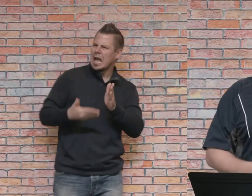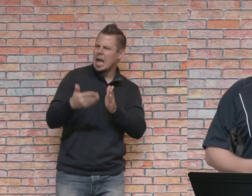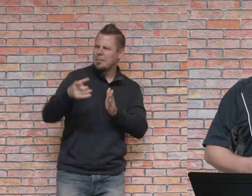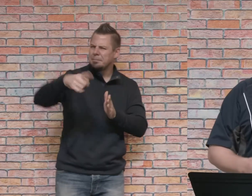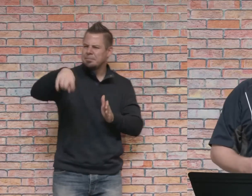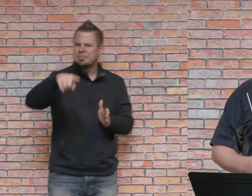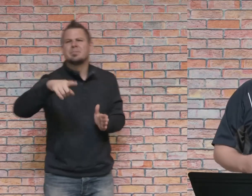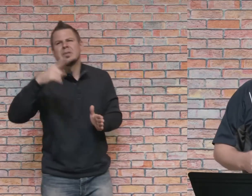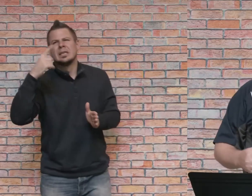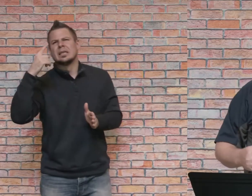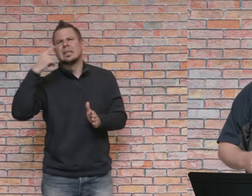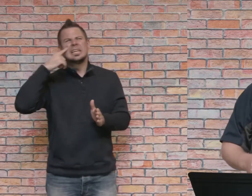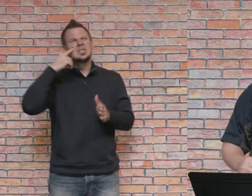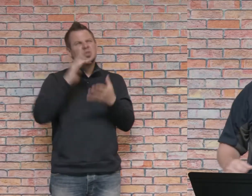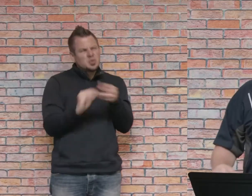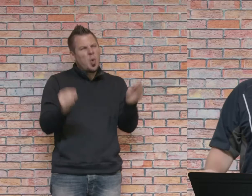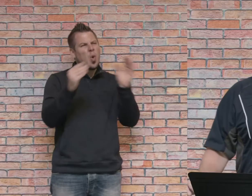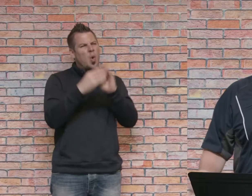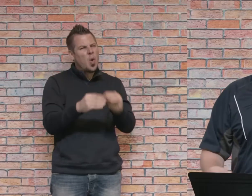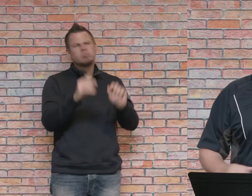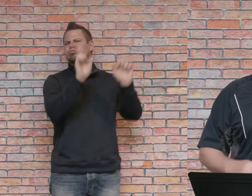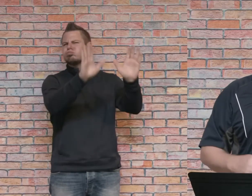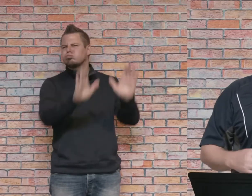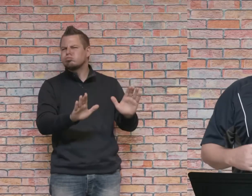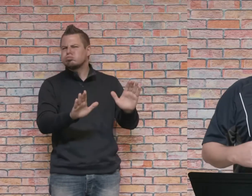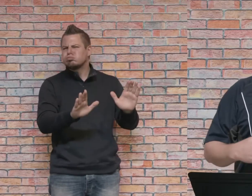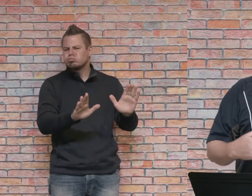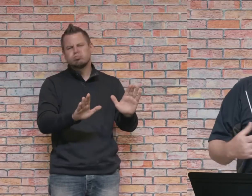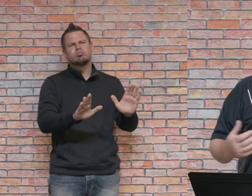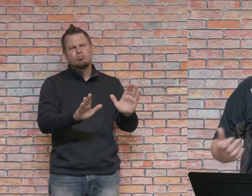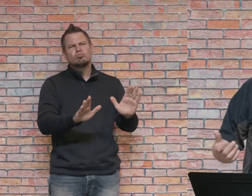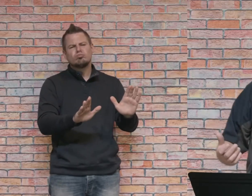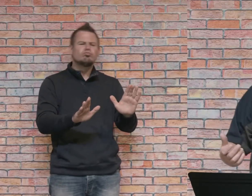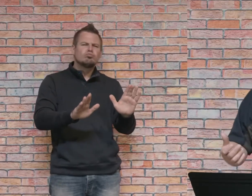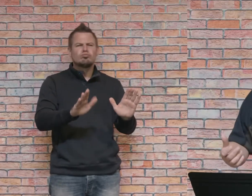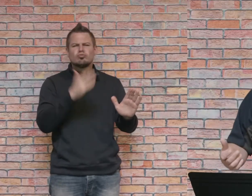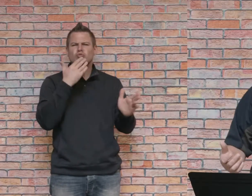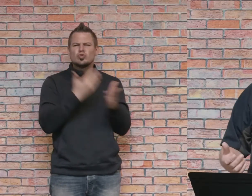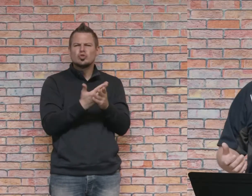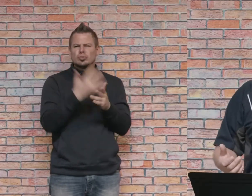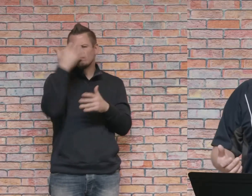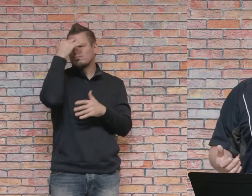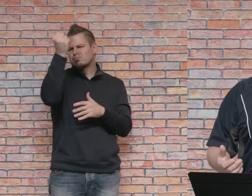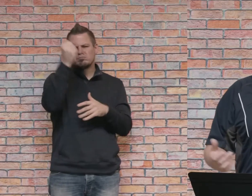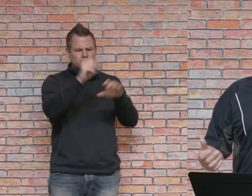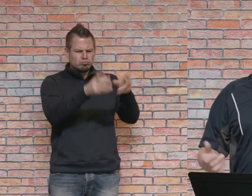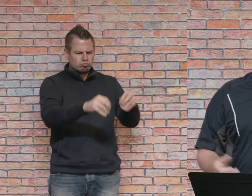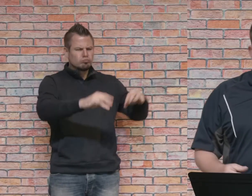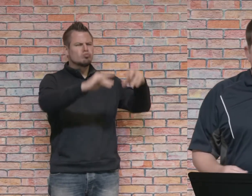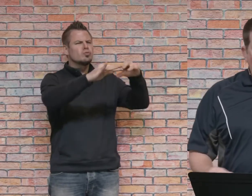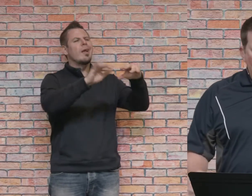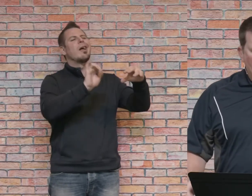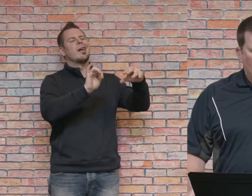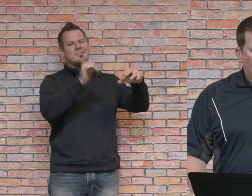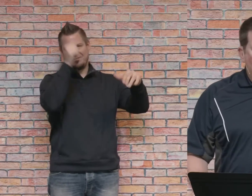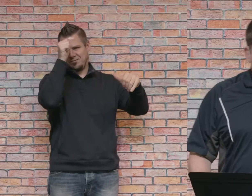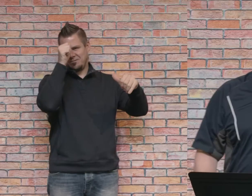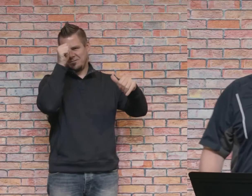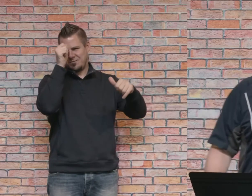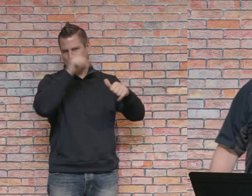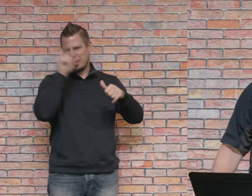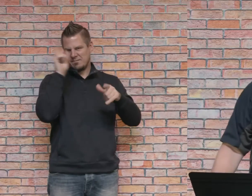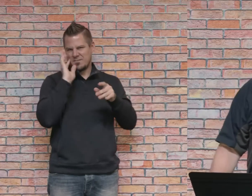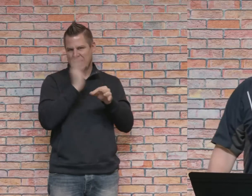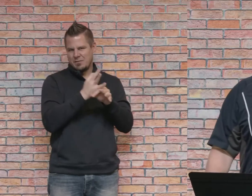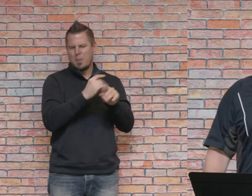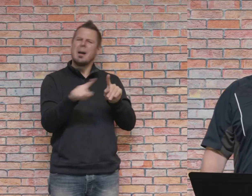these stories, you think that's great. That's just a great memorial to remember God's faithfulness. But the truth is